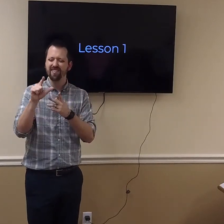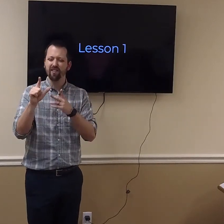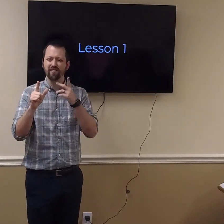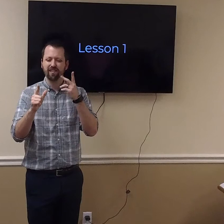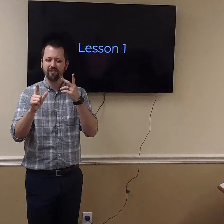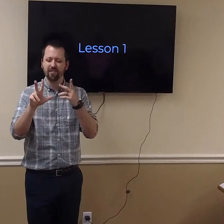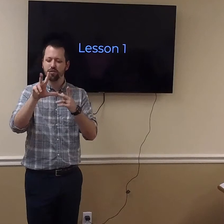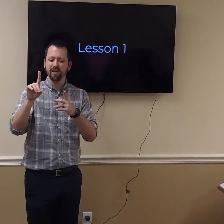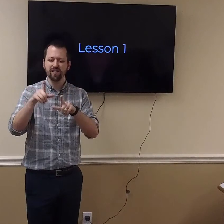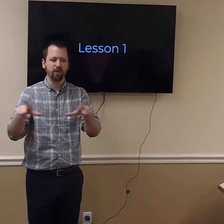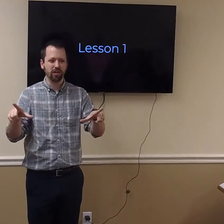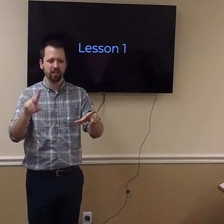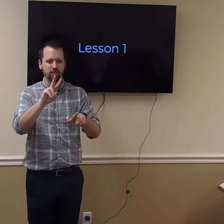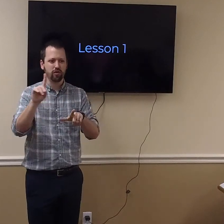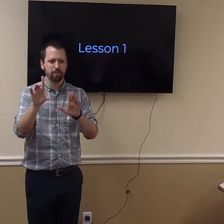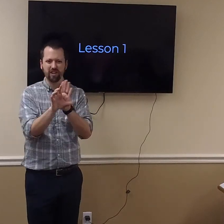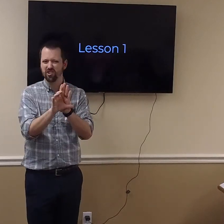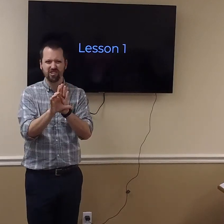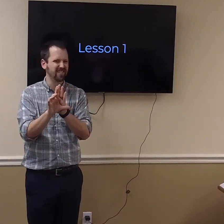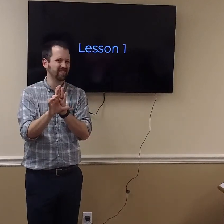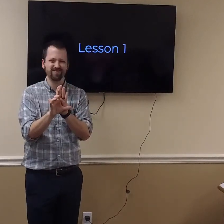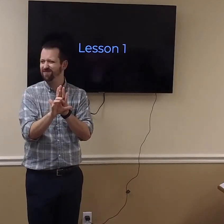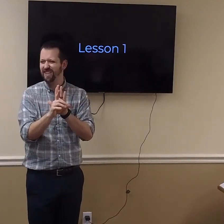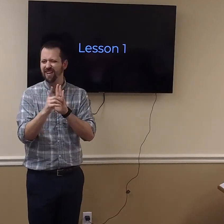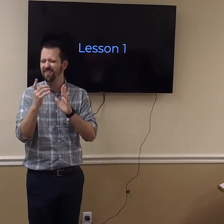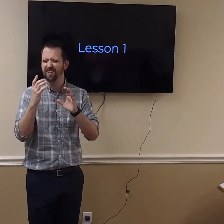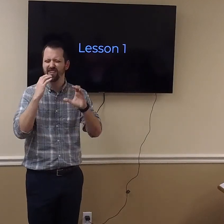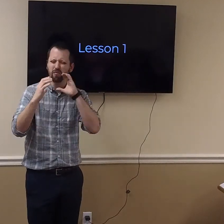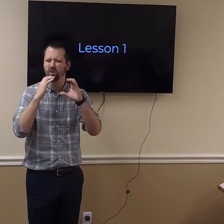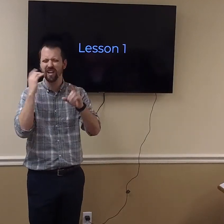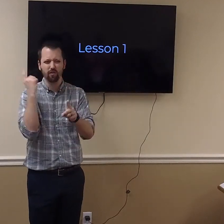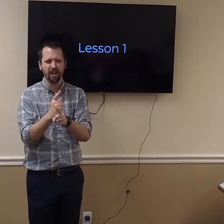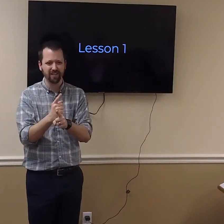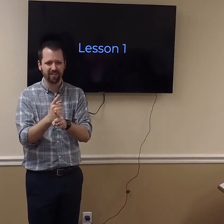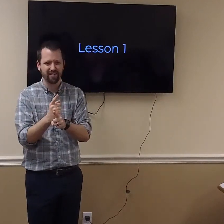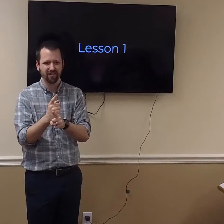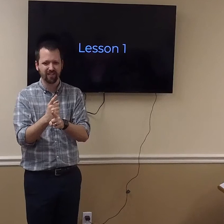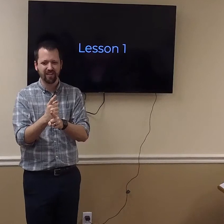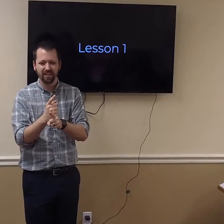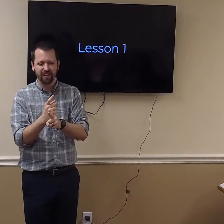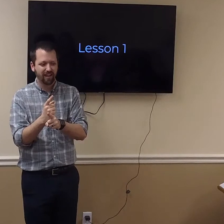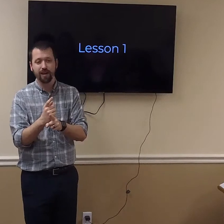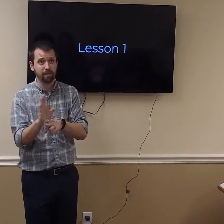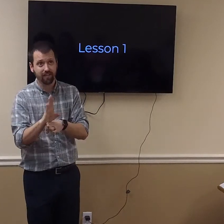ASL is it's a 3D language, and a 2D picture just doesn't communicate it right. So, and I'm busy.